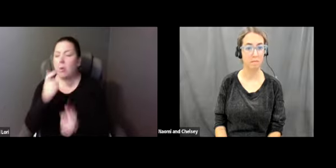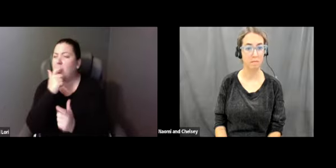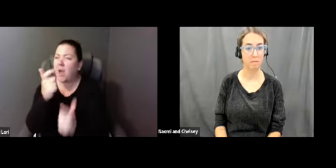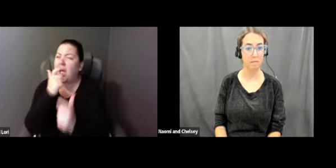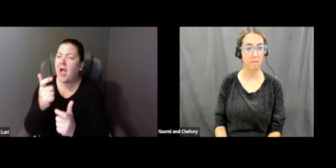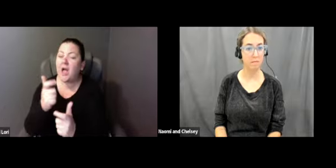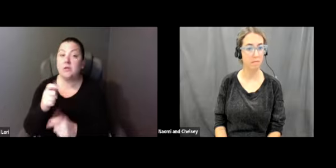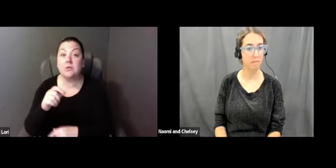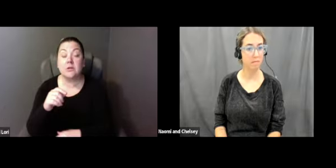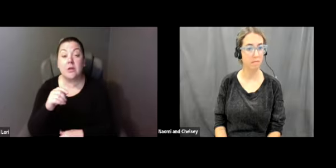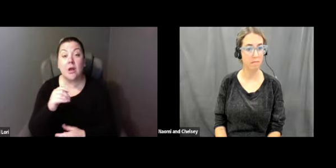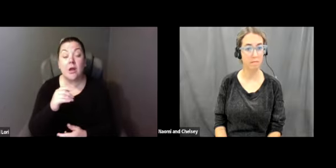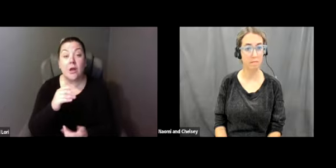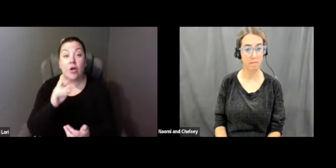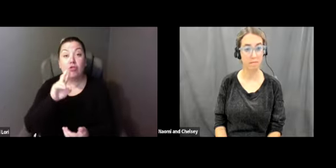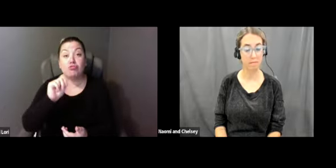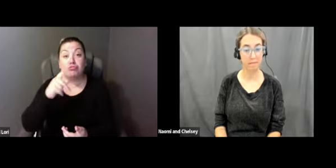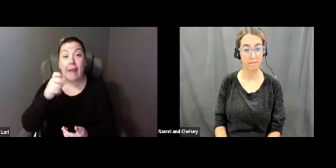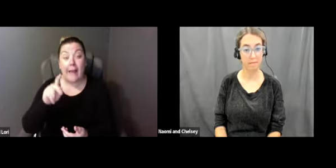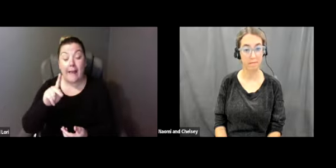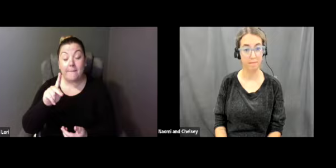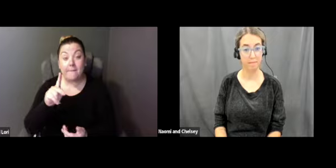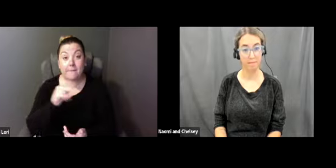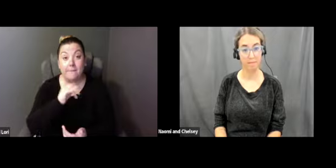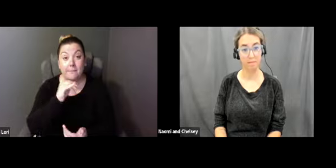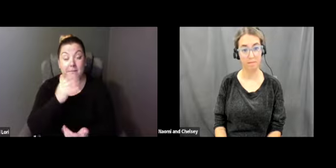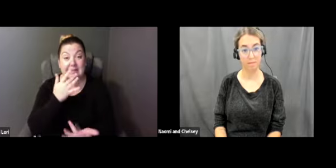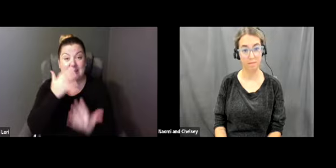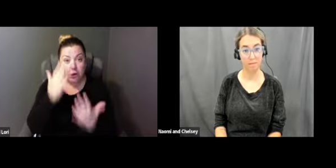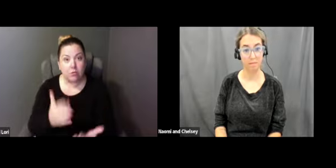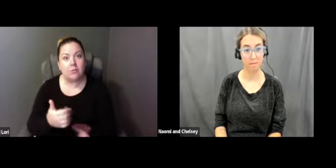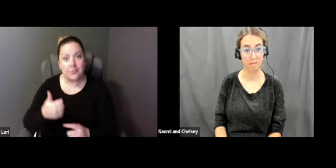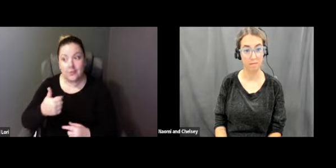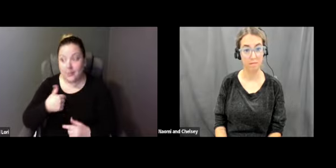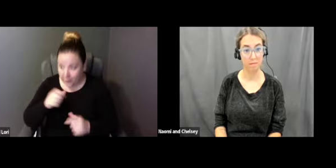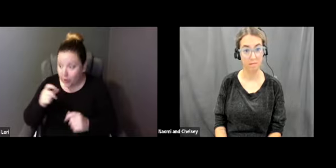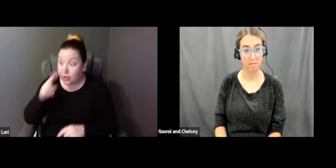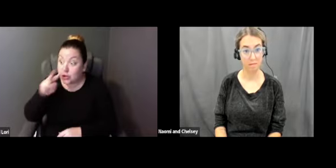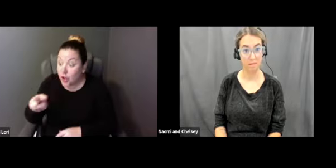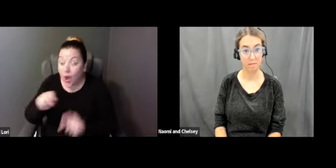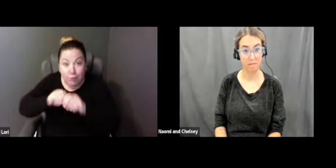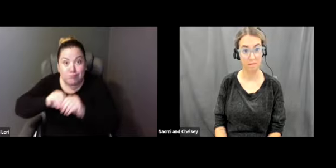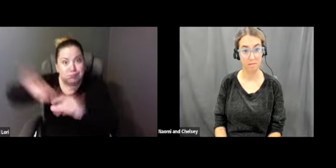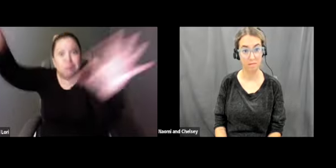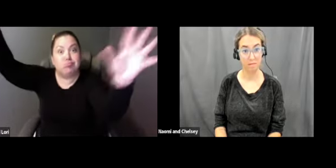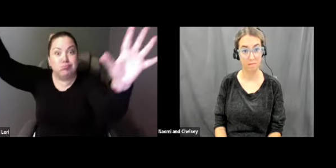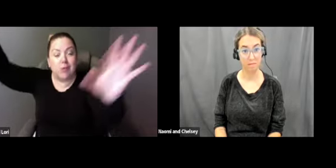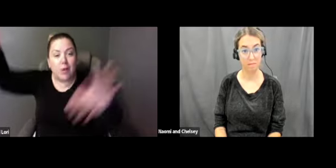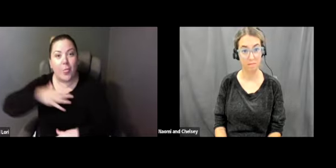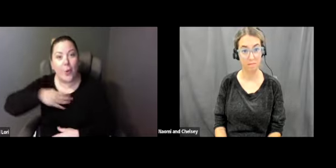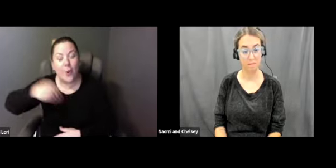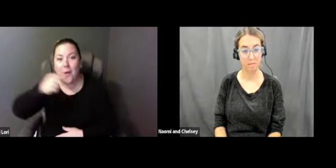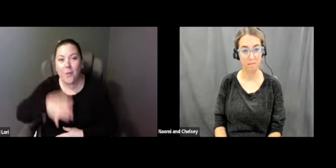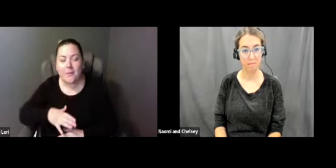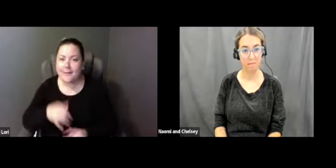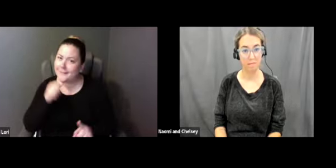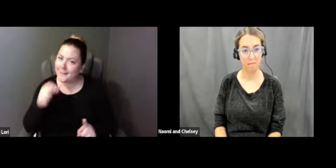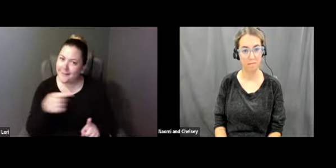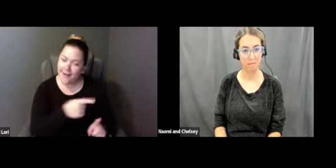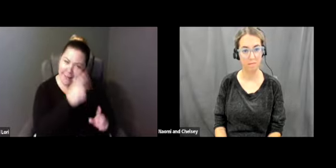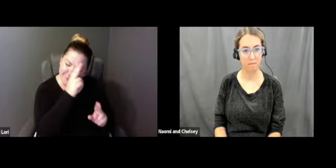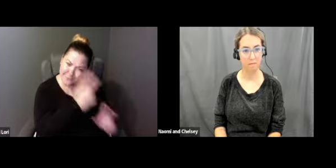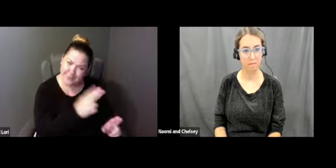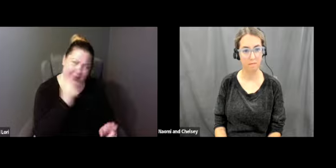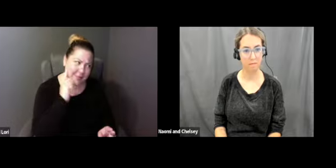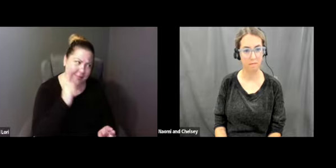B herself shared the white woman's interpretation. So it's a really interesting article about how we will bring in size and we will